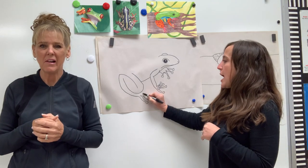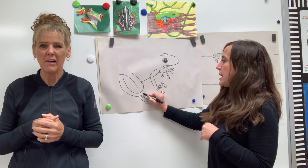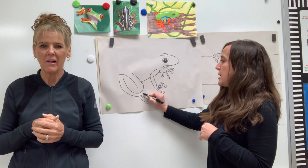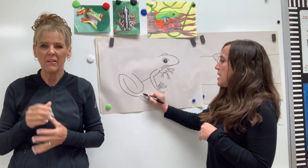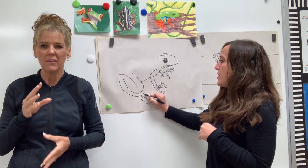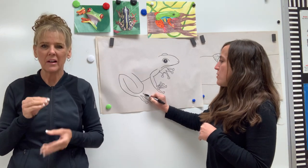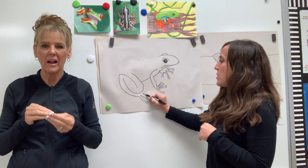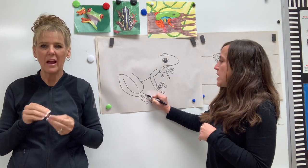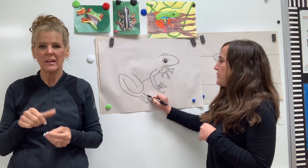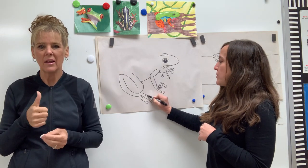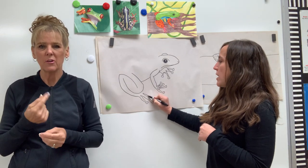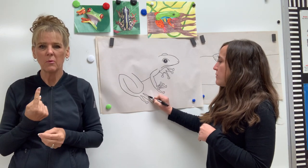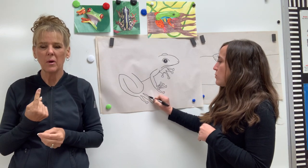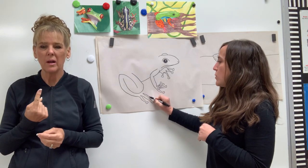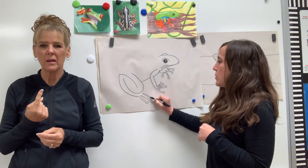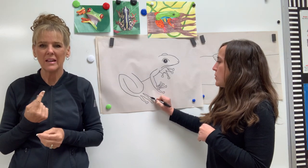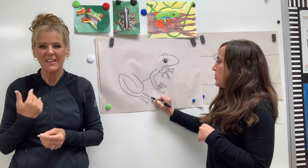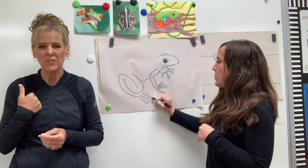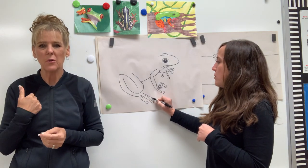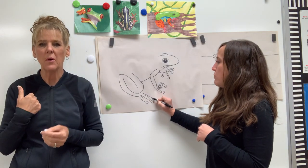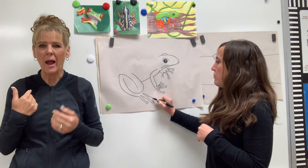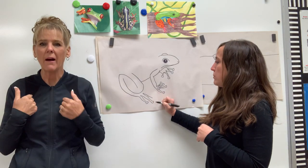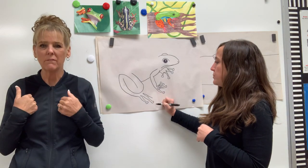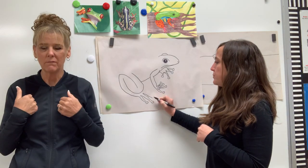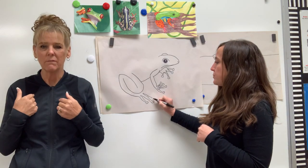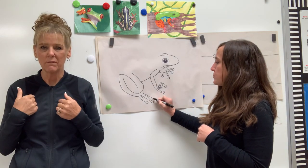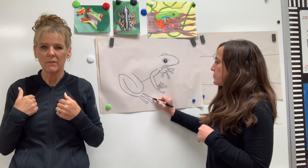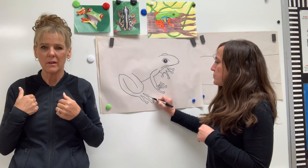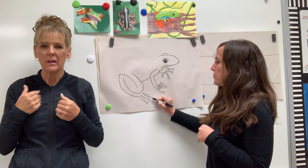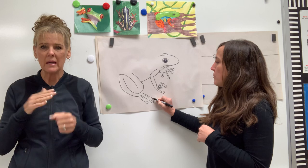We're gonna add another one if you have room.